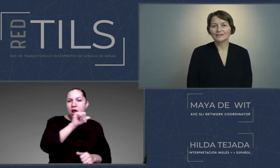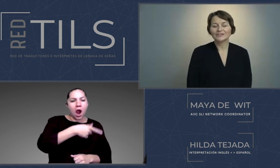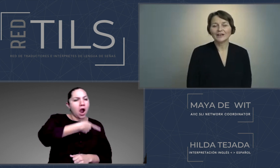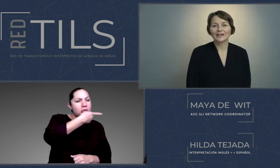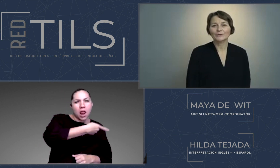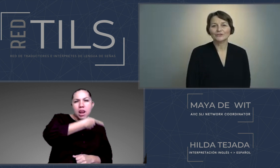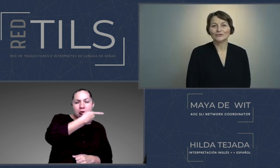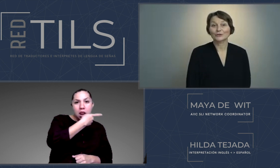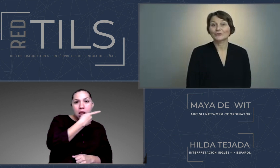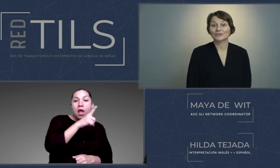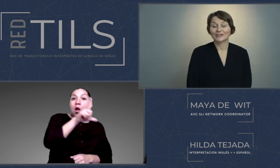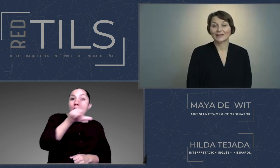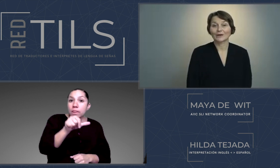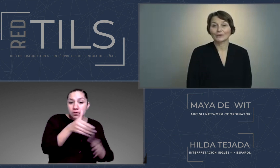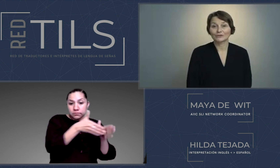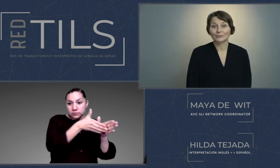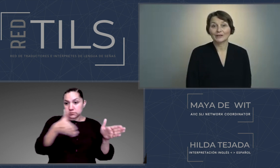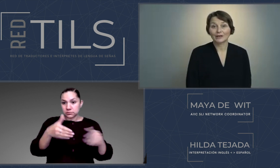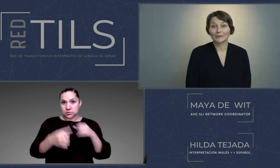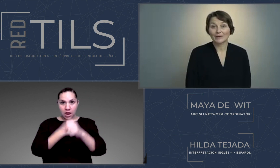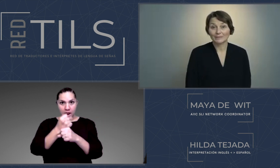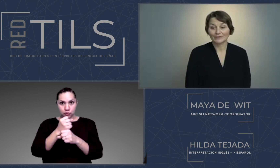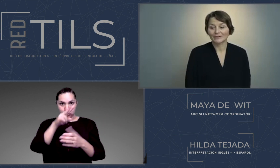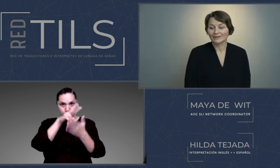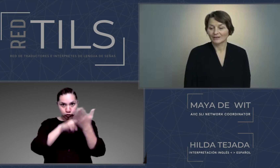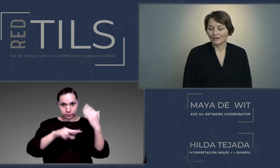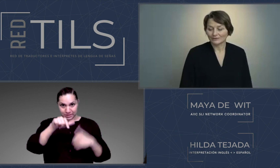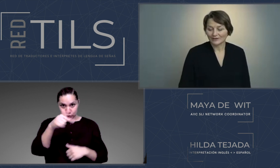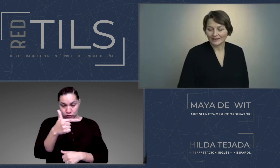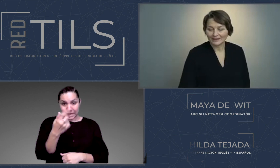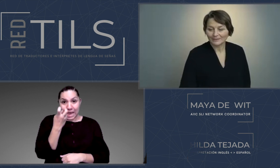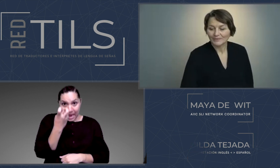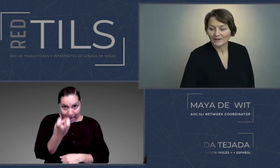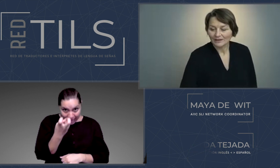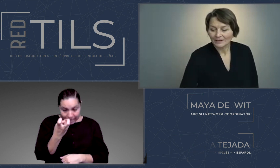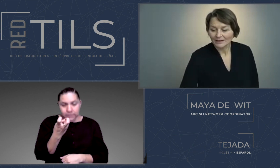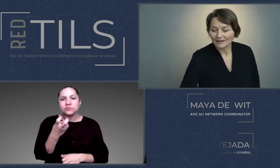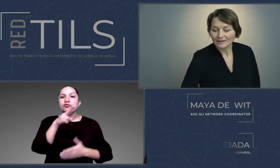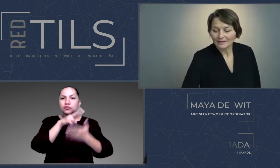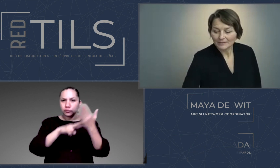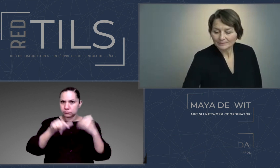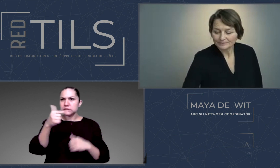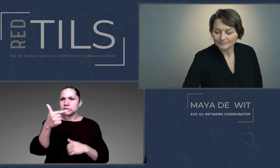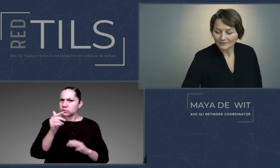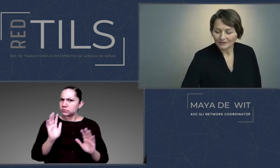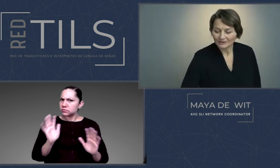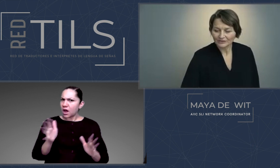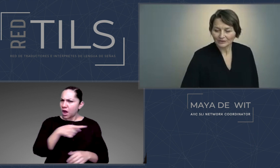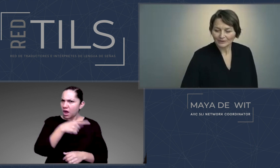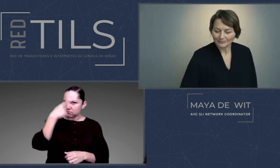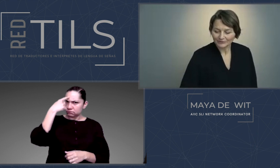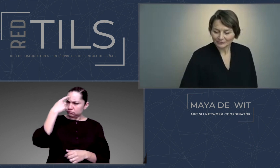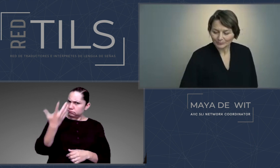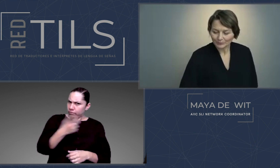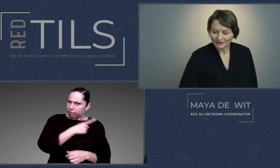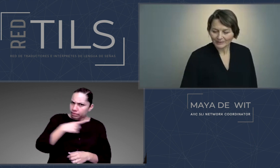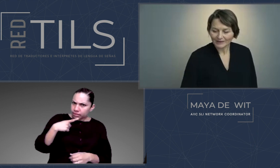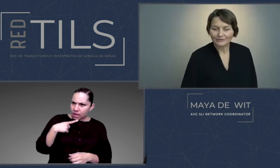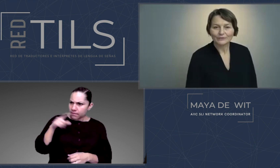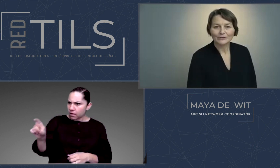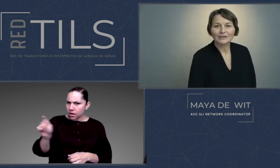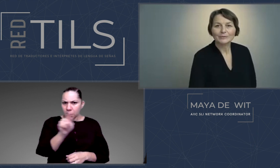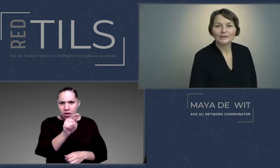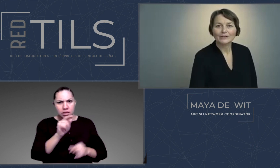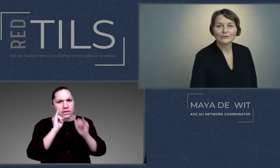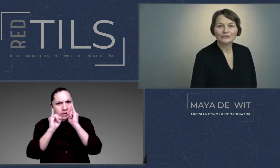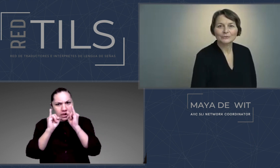el that año has 2012 also become que aware. empezaron a aceptar que los intérpretes de lengua de And if I señas could have the también microphone